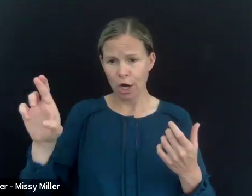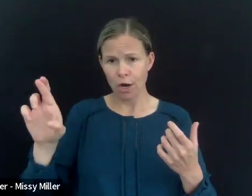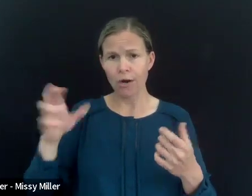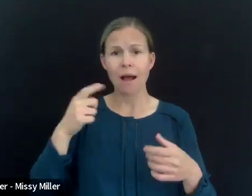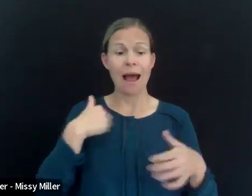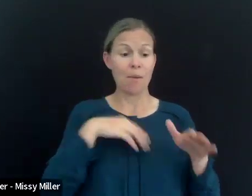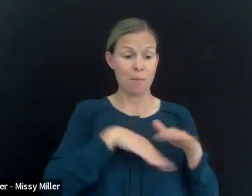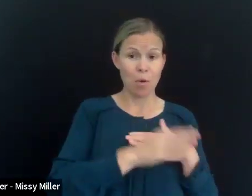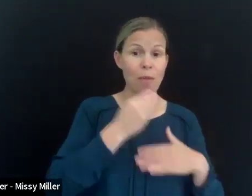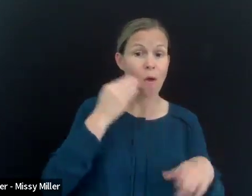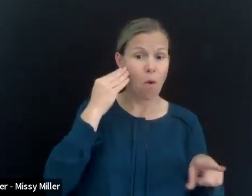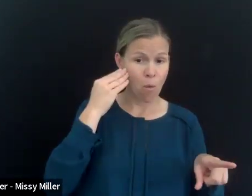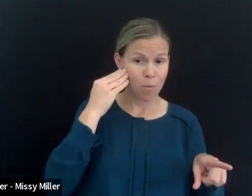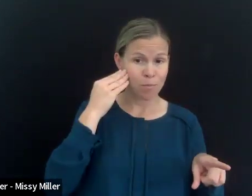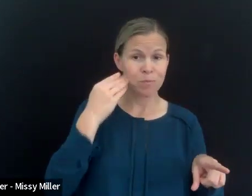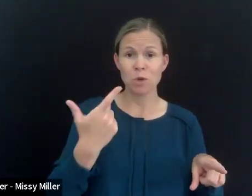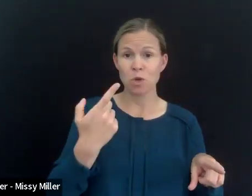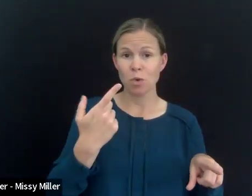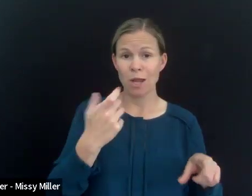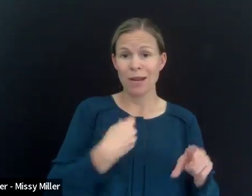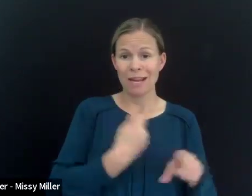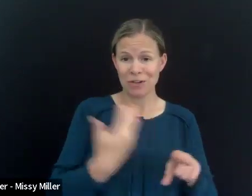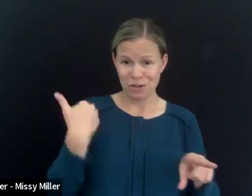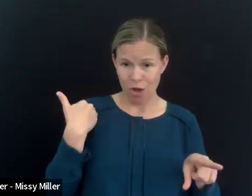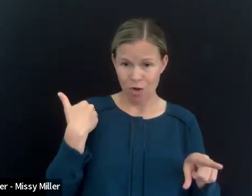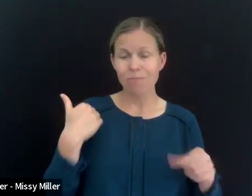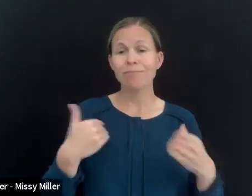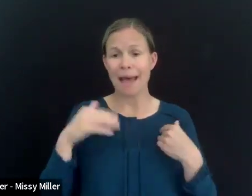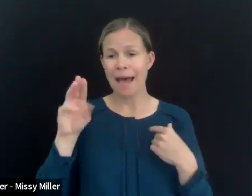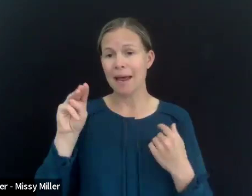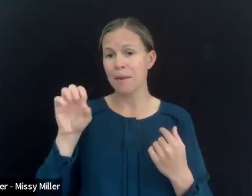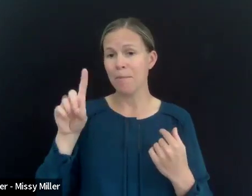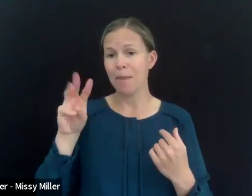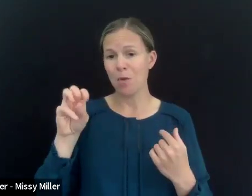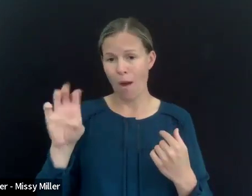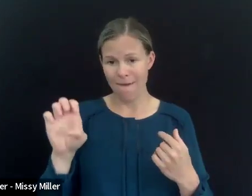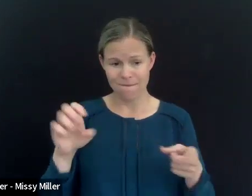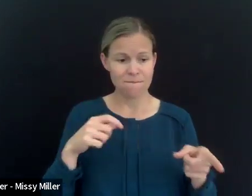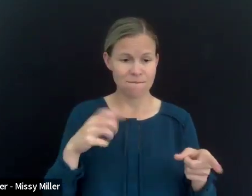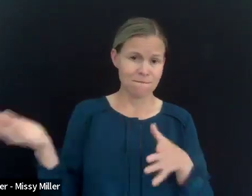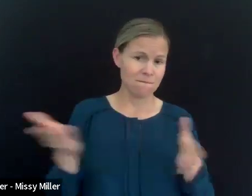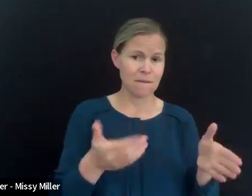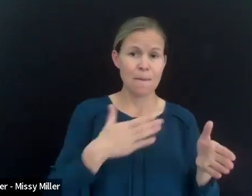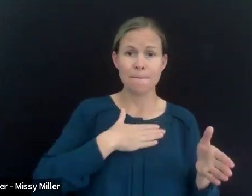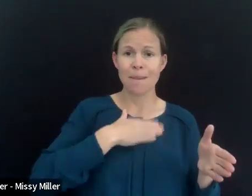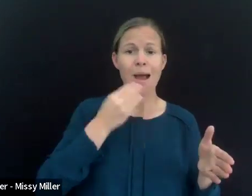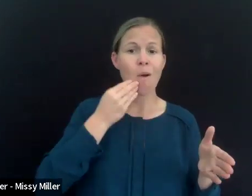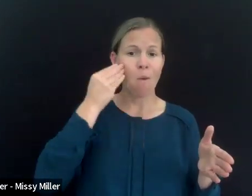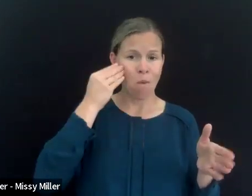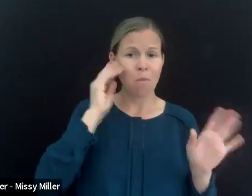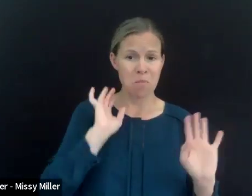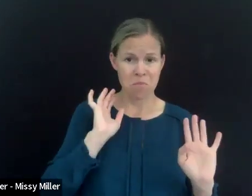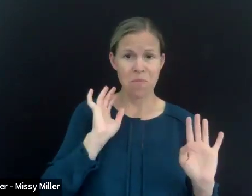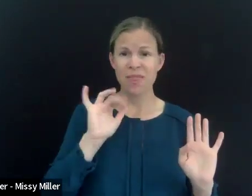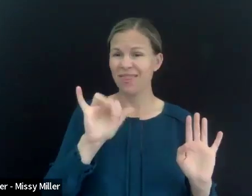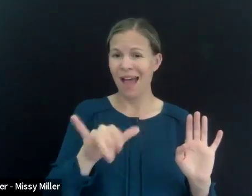home 21 years ago. And just experiencing, knowing that as the best healthcare I